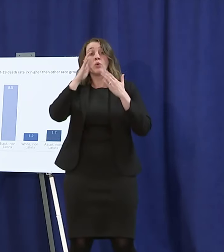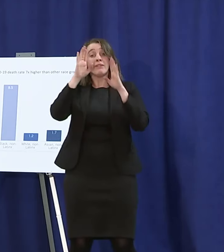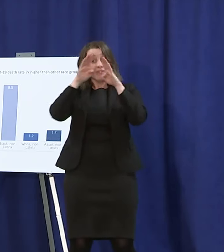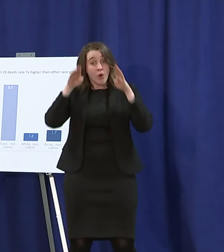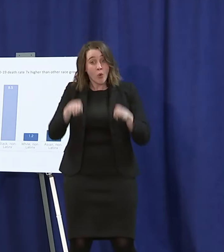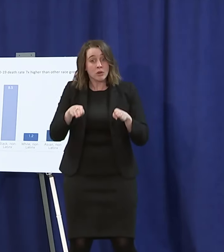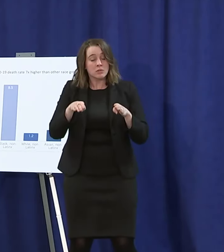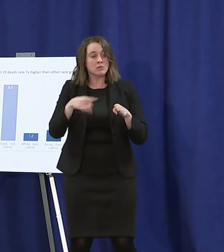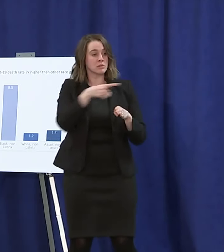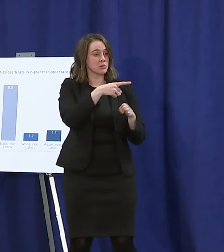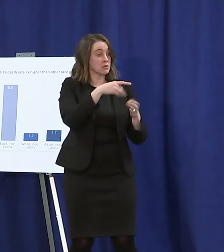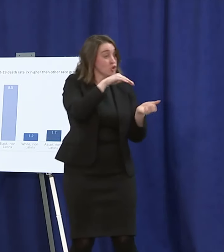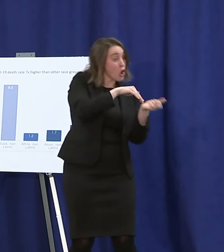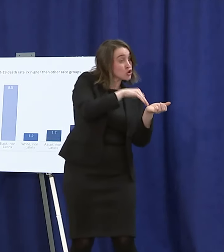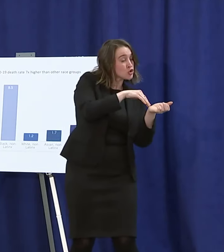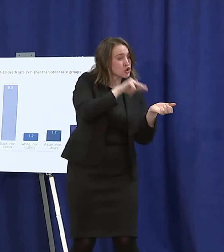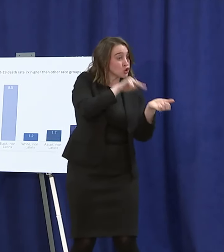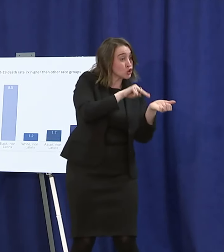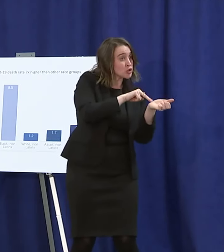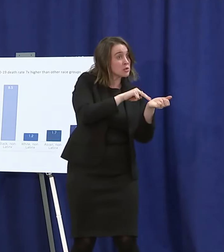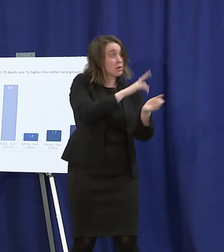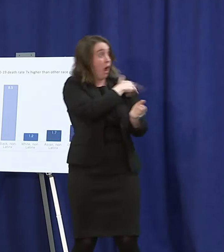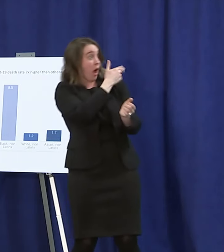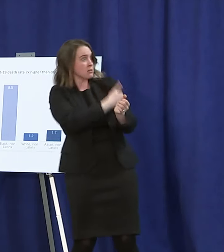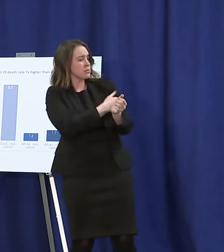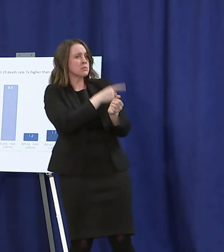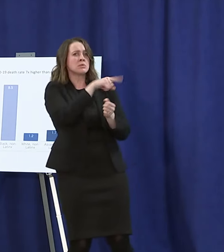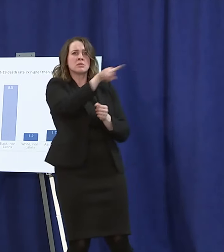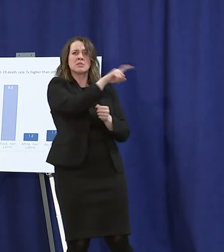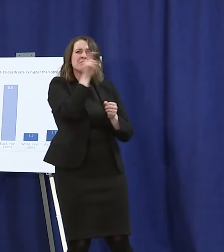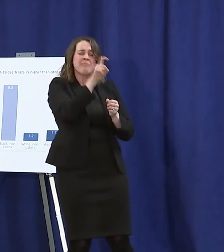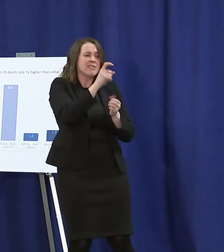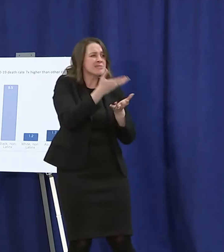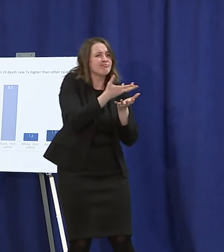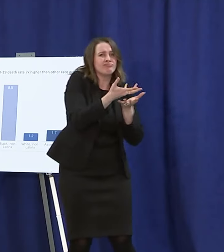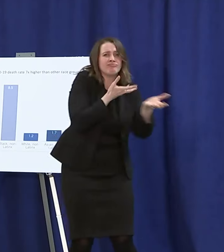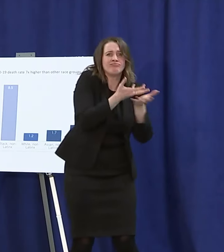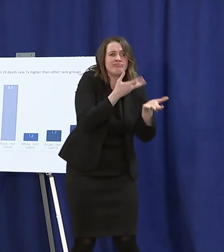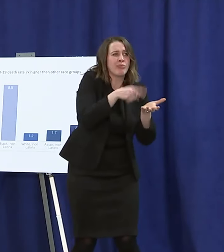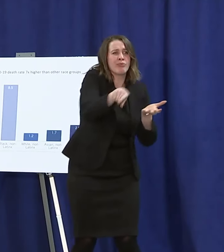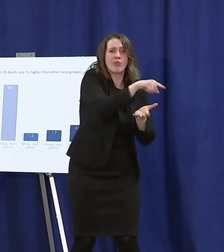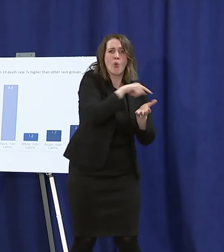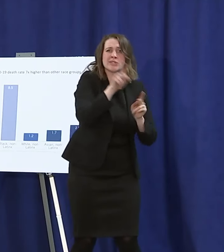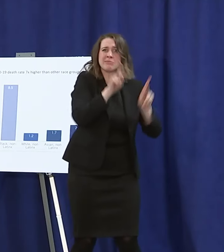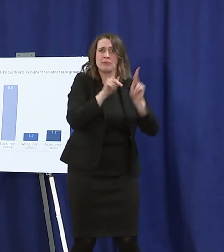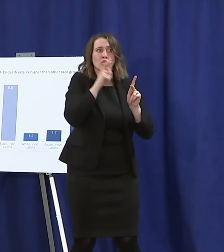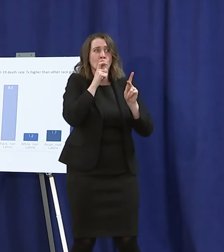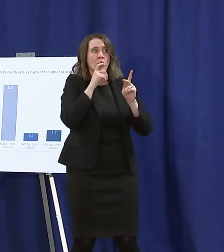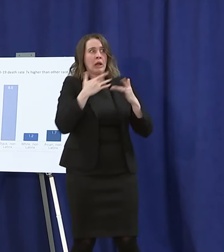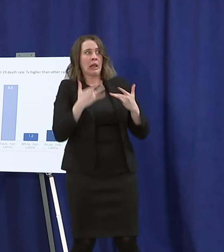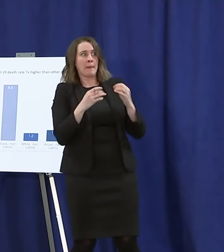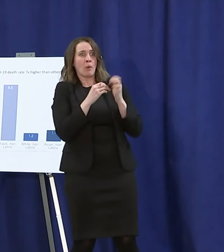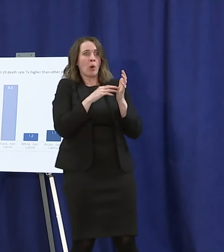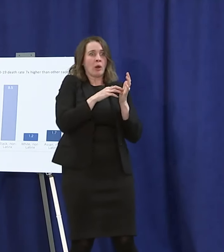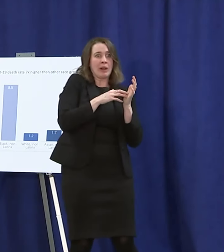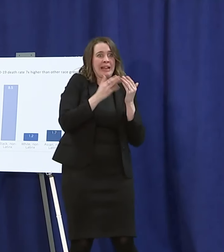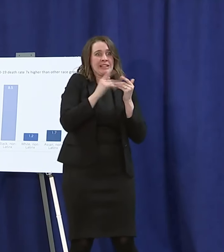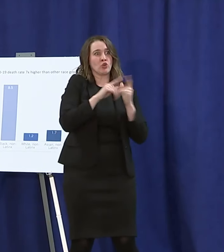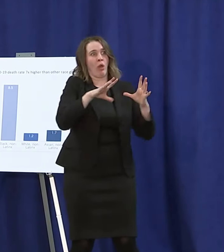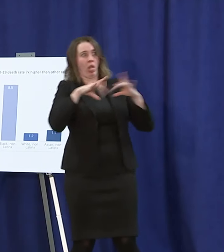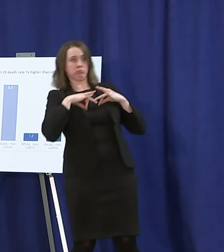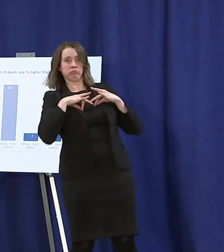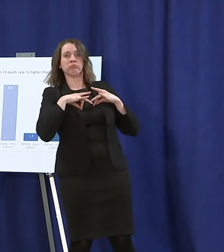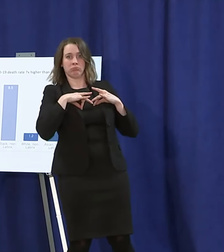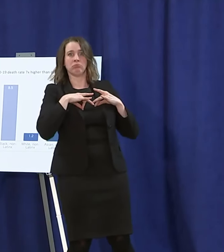and hospital networks to double down on efforts to engage vulnerable populations and seek new solutions. What